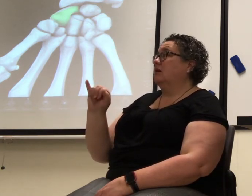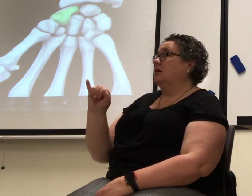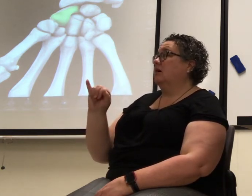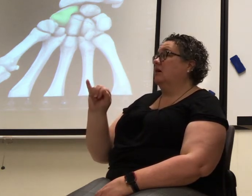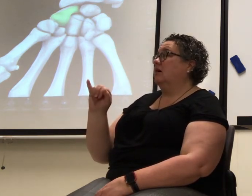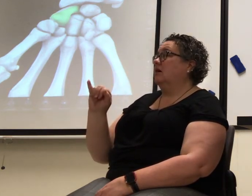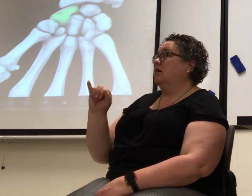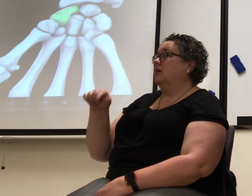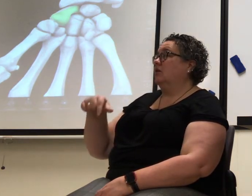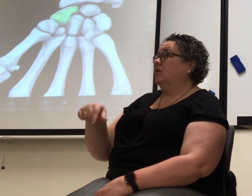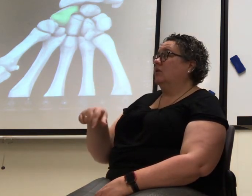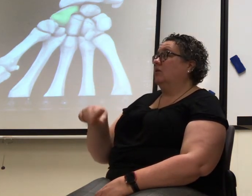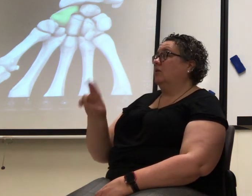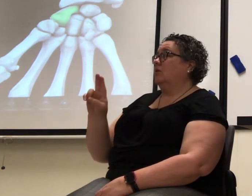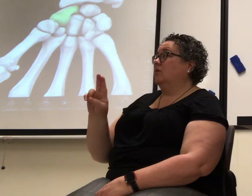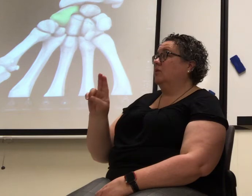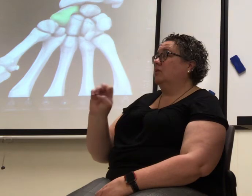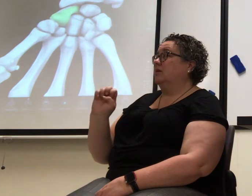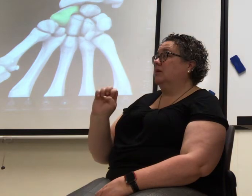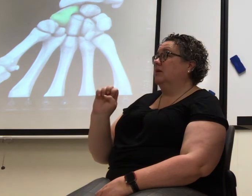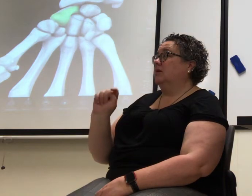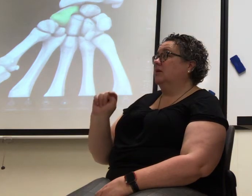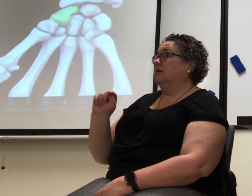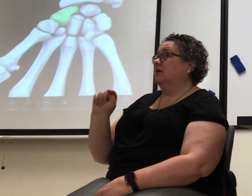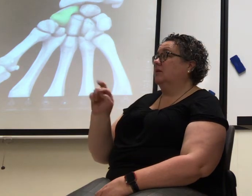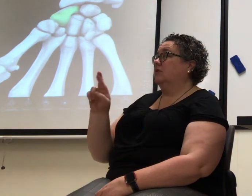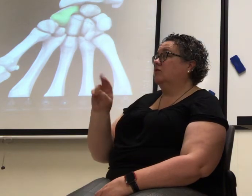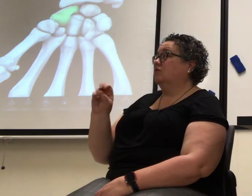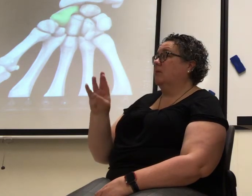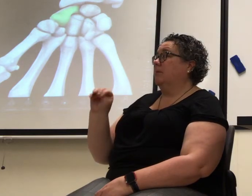Second row of 4, trapezium.